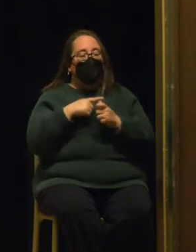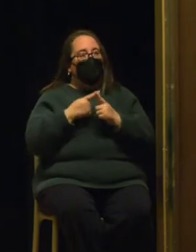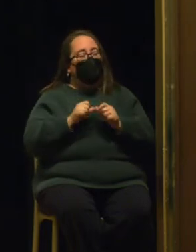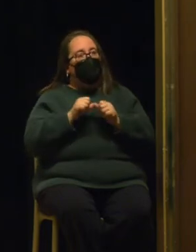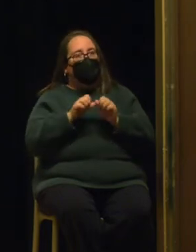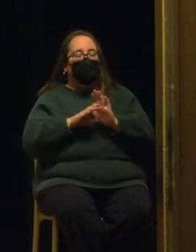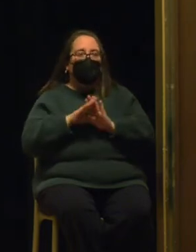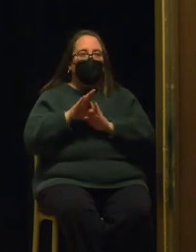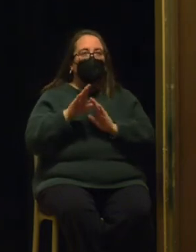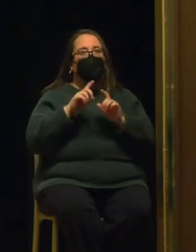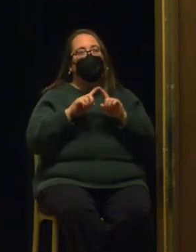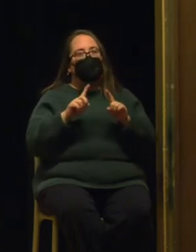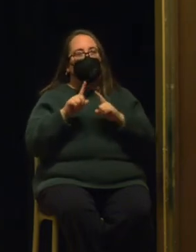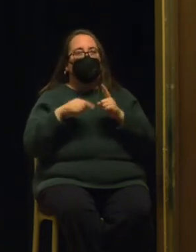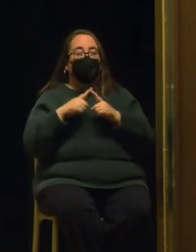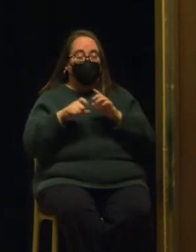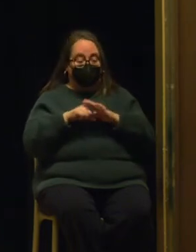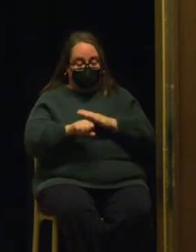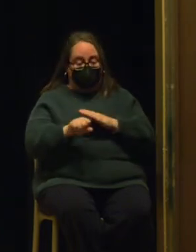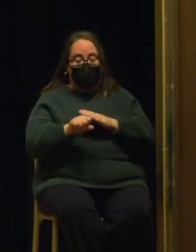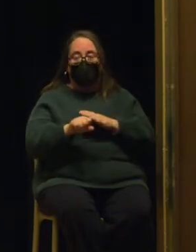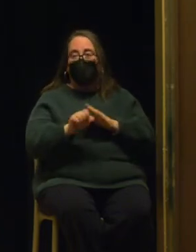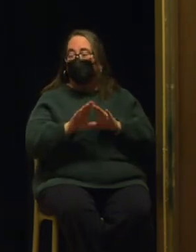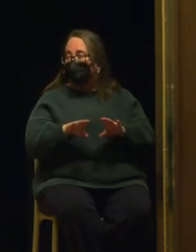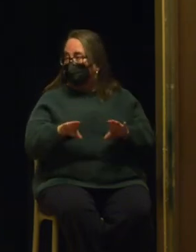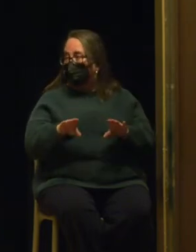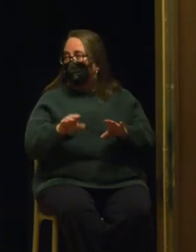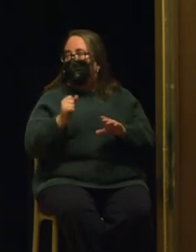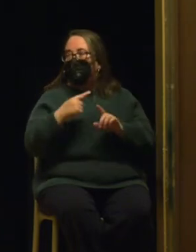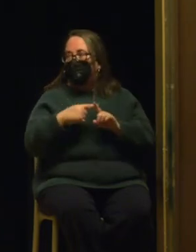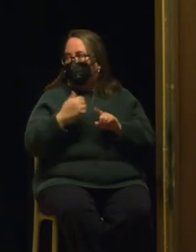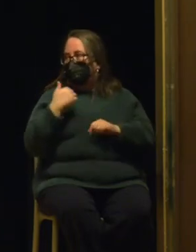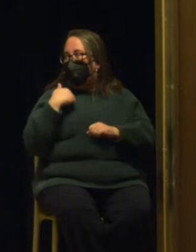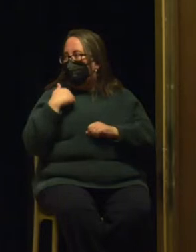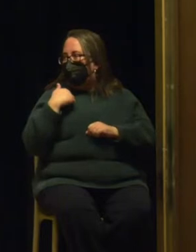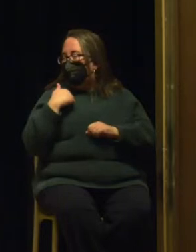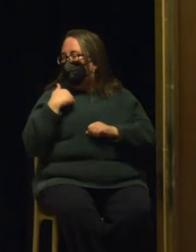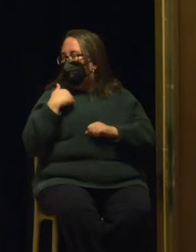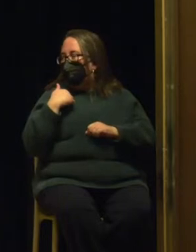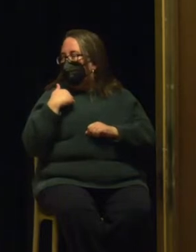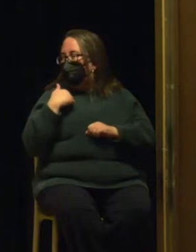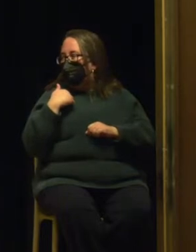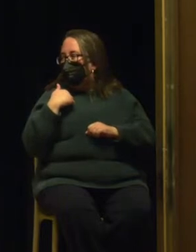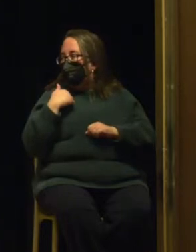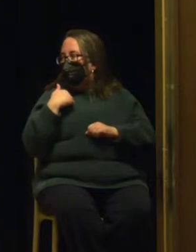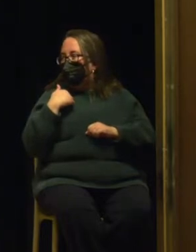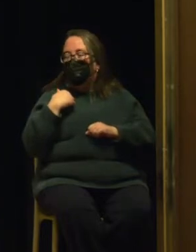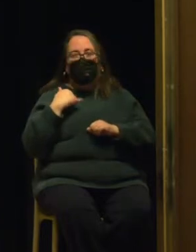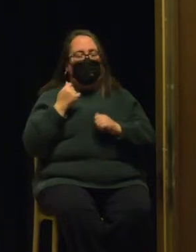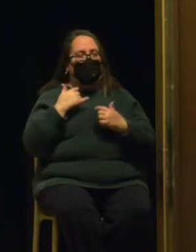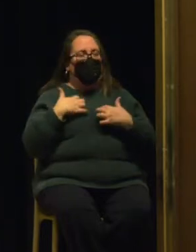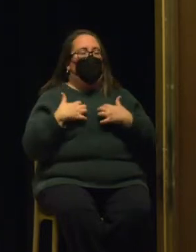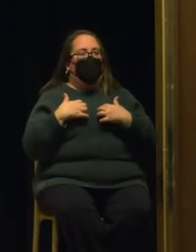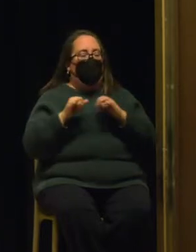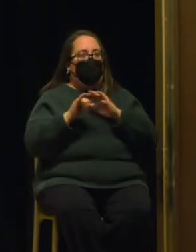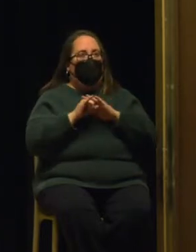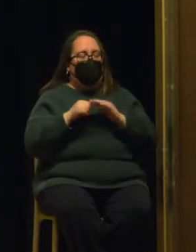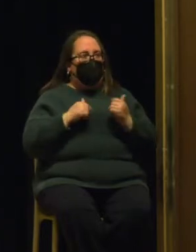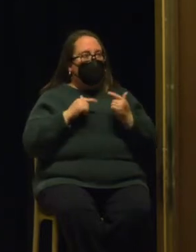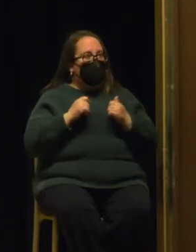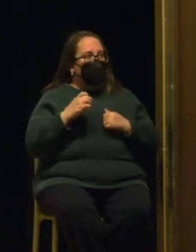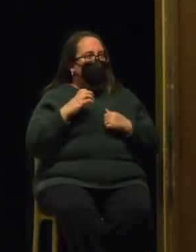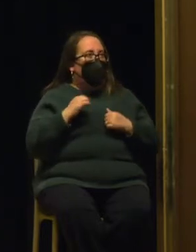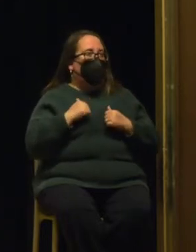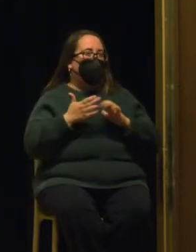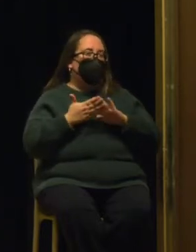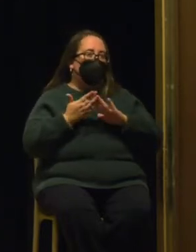we thrive. But when I had my child 11 months ago, there's like an identity crisis. You're this big boss, you're running things,